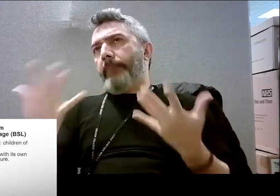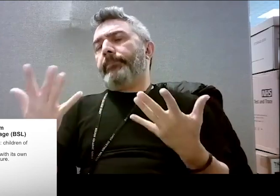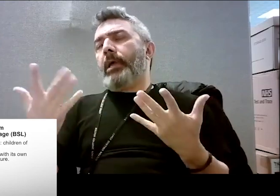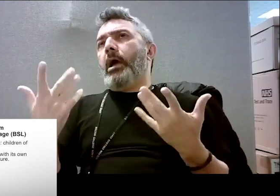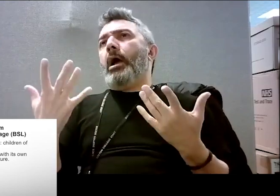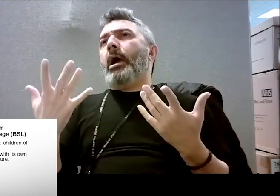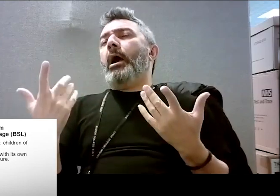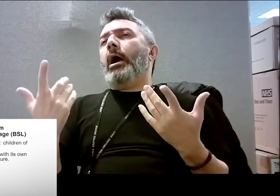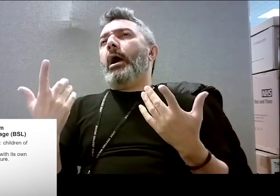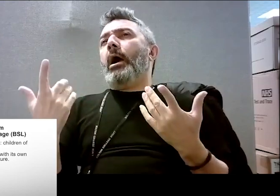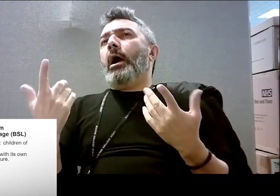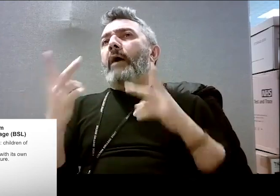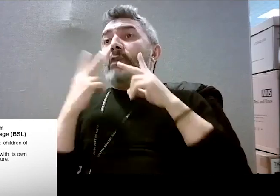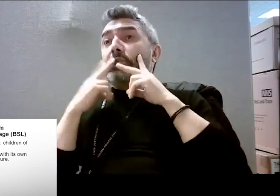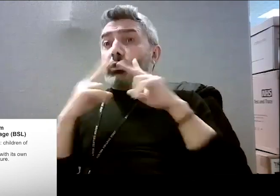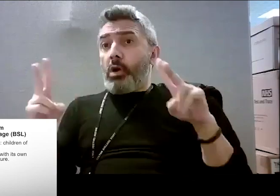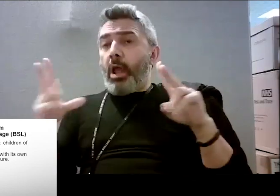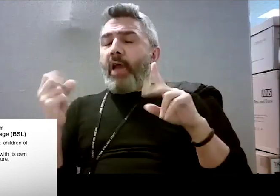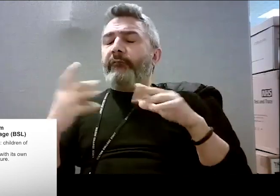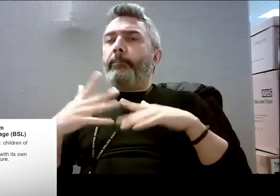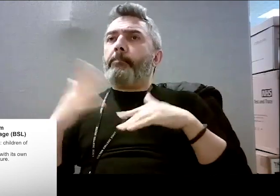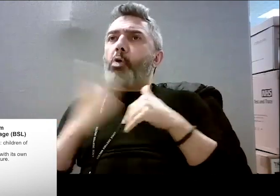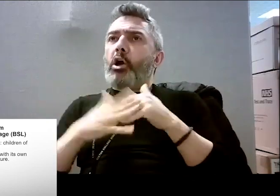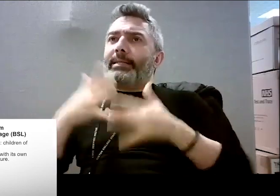to understand what they mean.